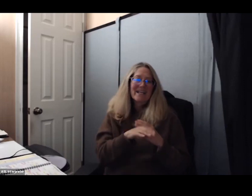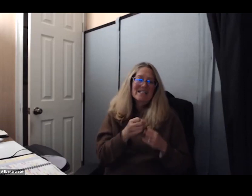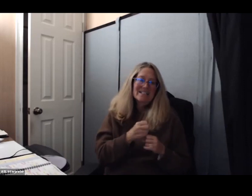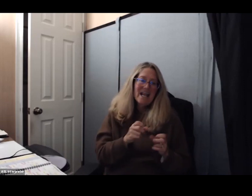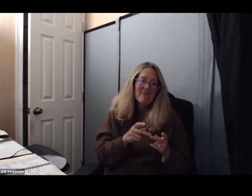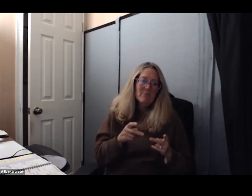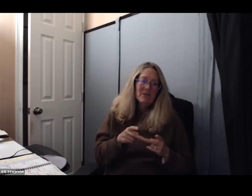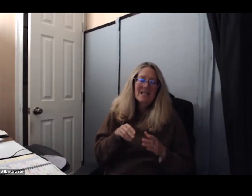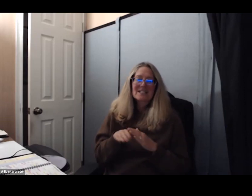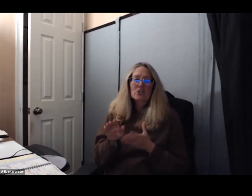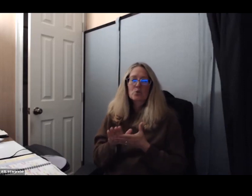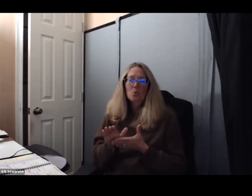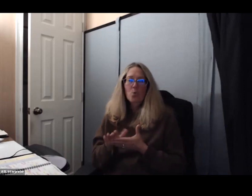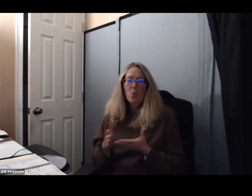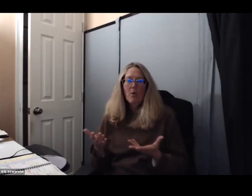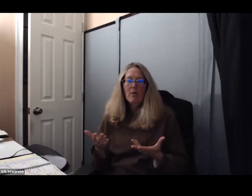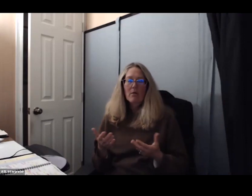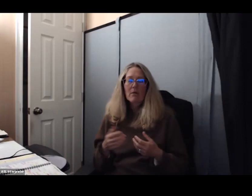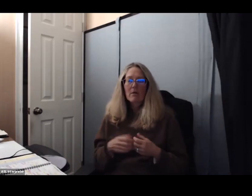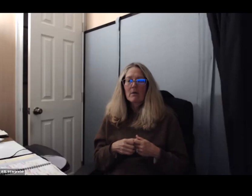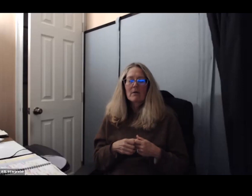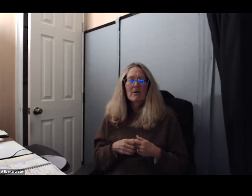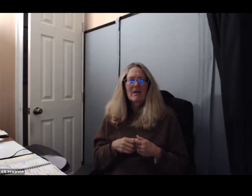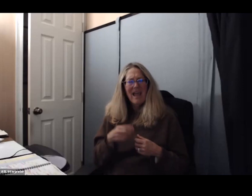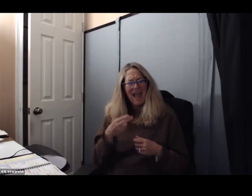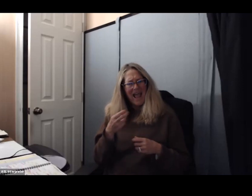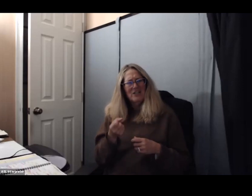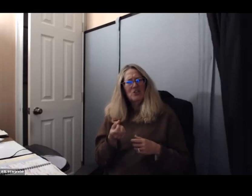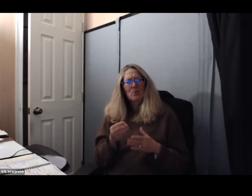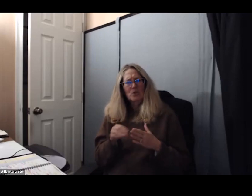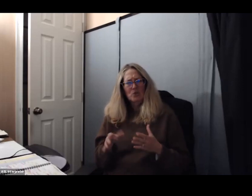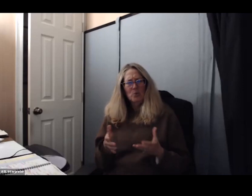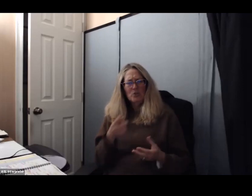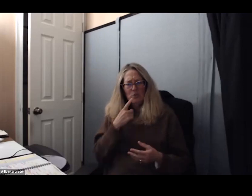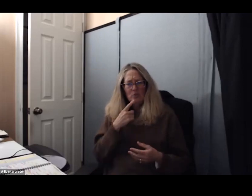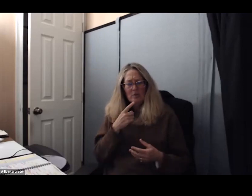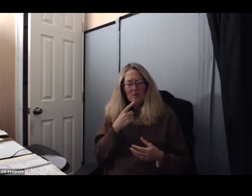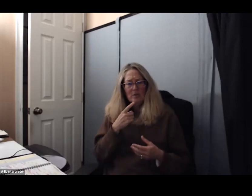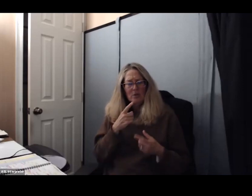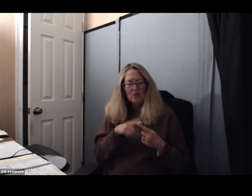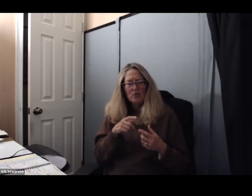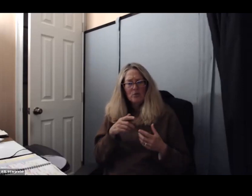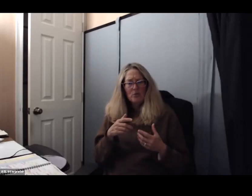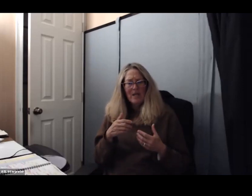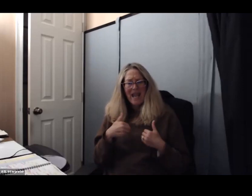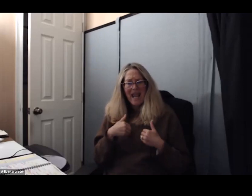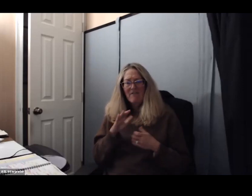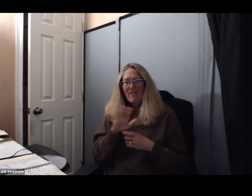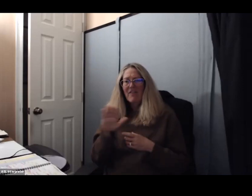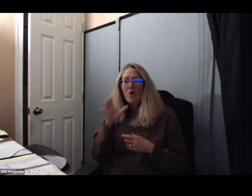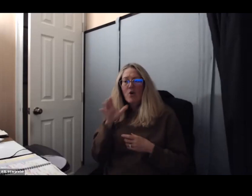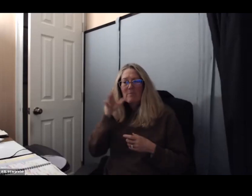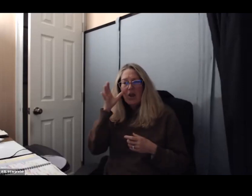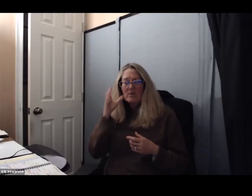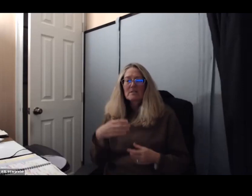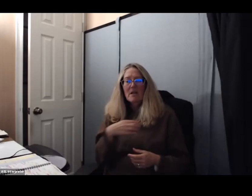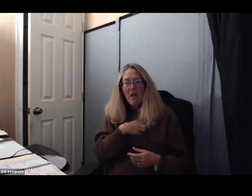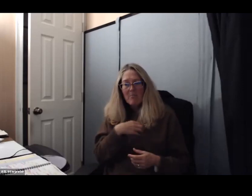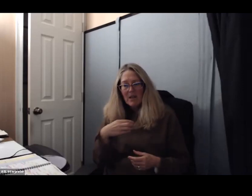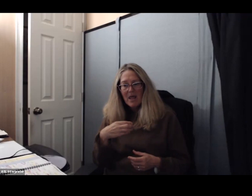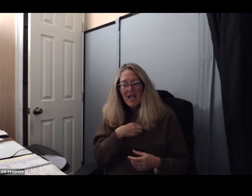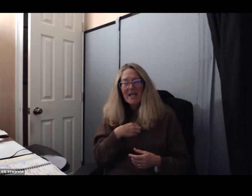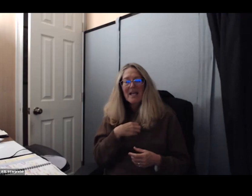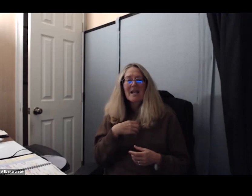safely to school. From high school students, we get parents that are complaining about hearing